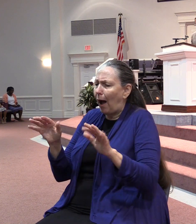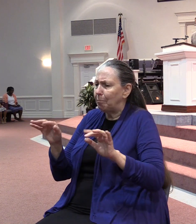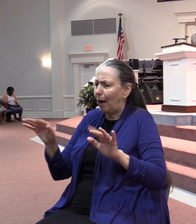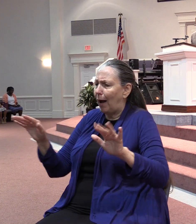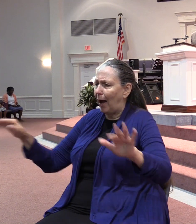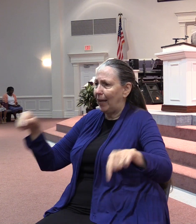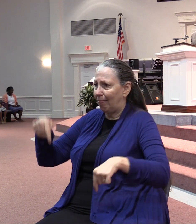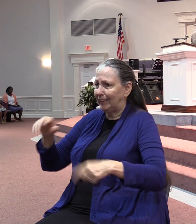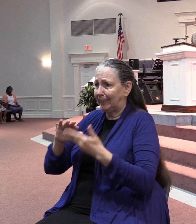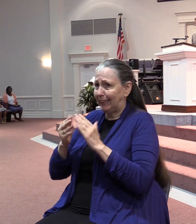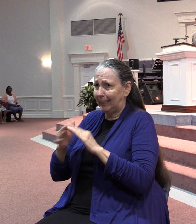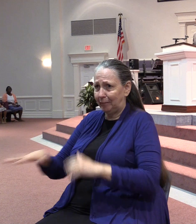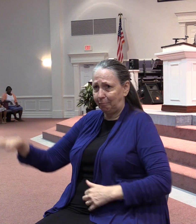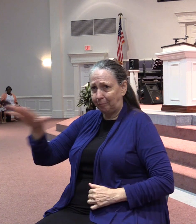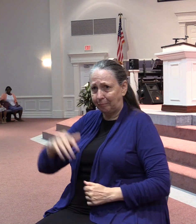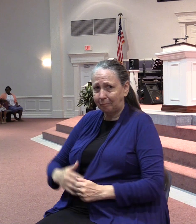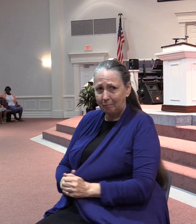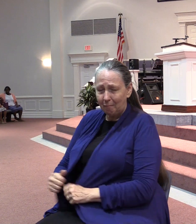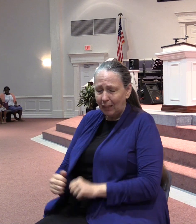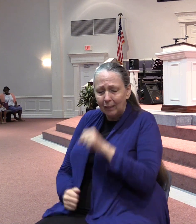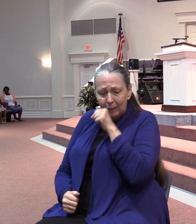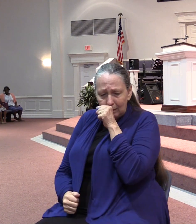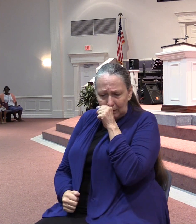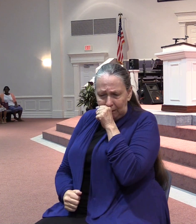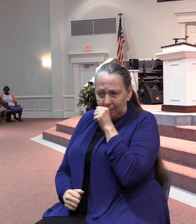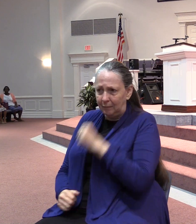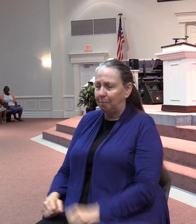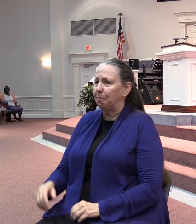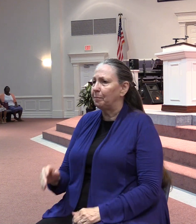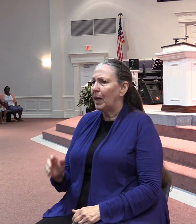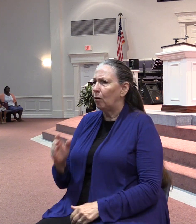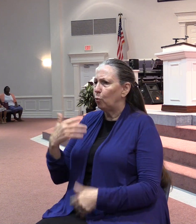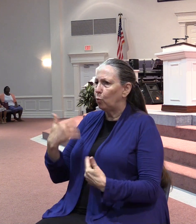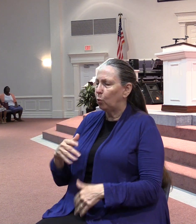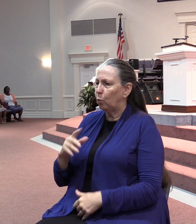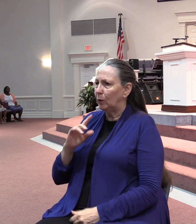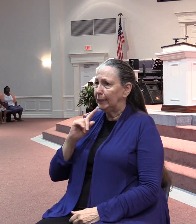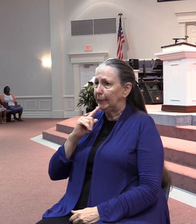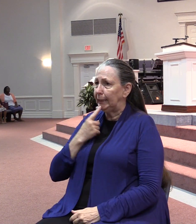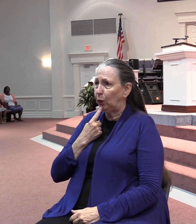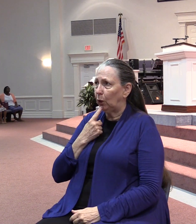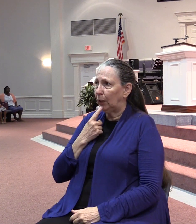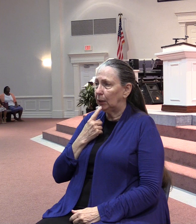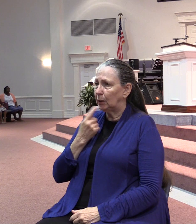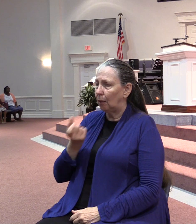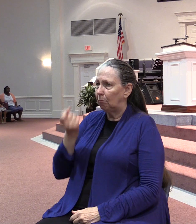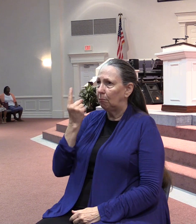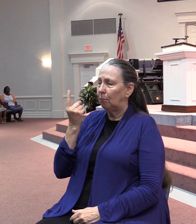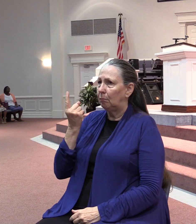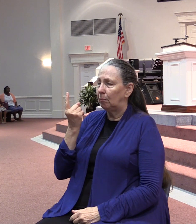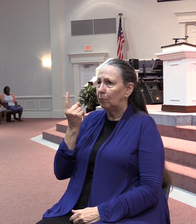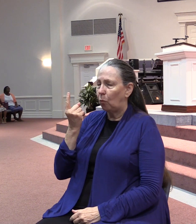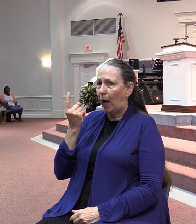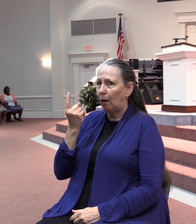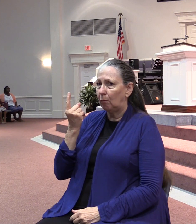city. Yes, sir. What a humbling and sobering revelation that should